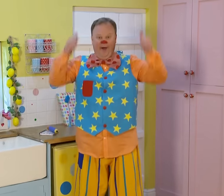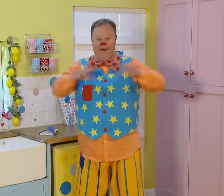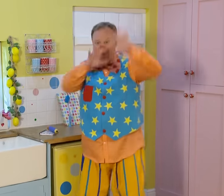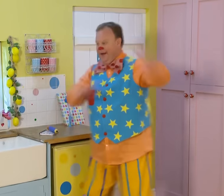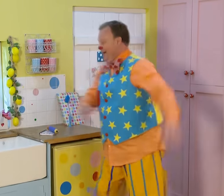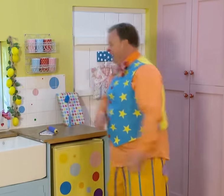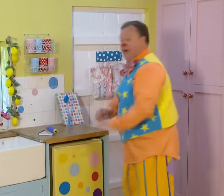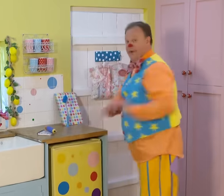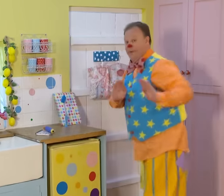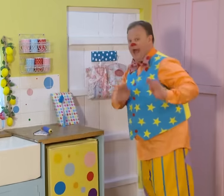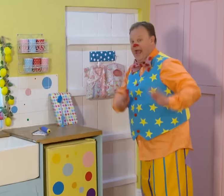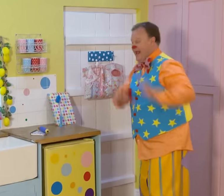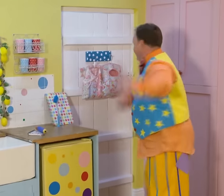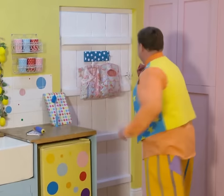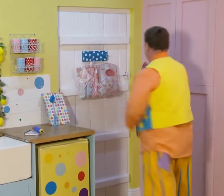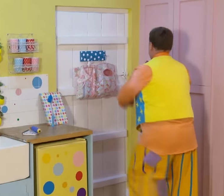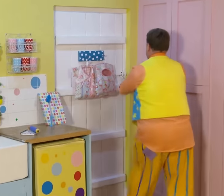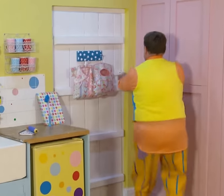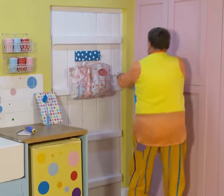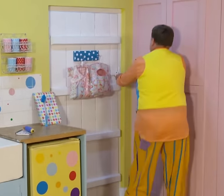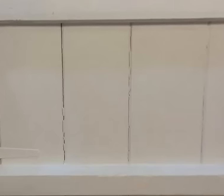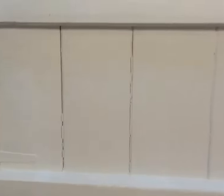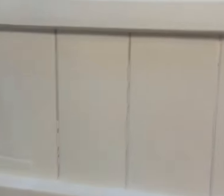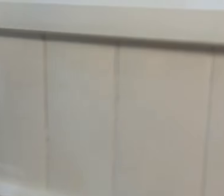Woohoo! Wait.